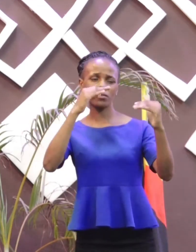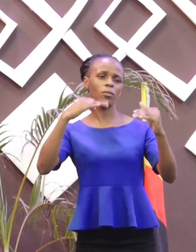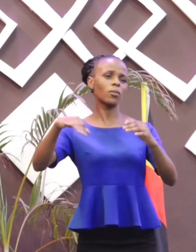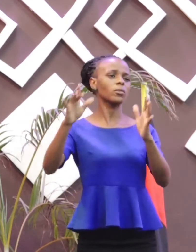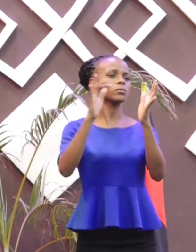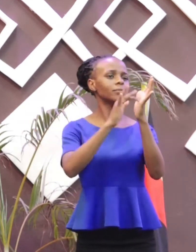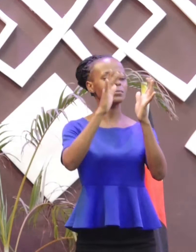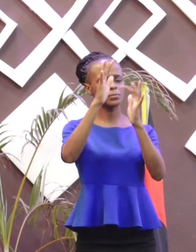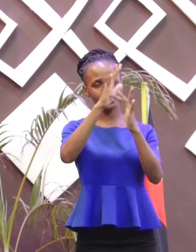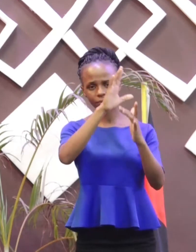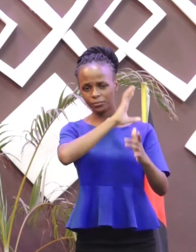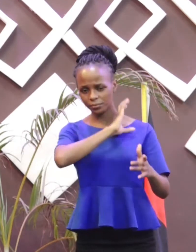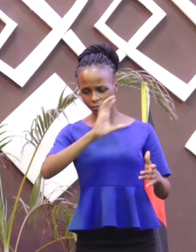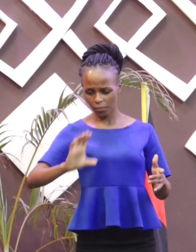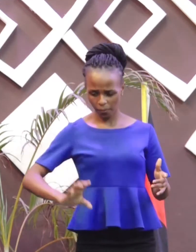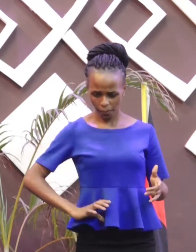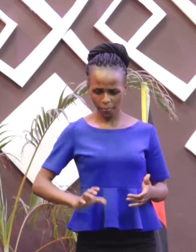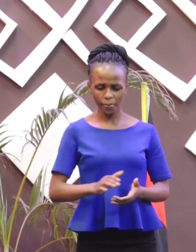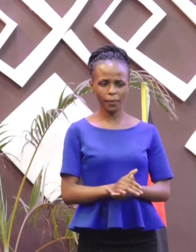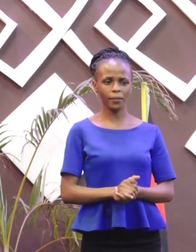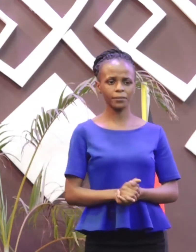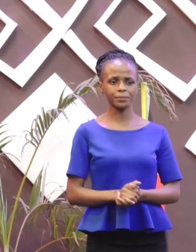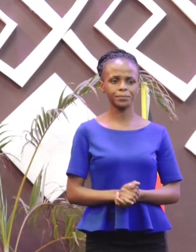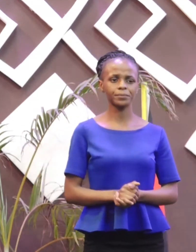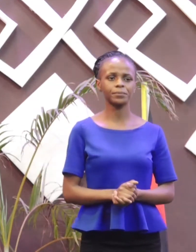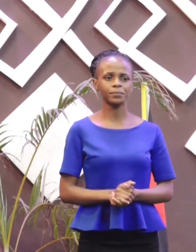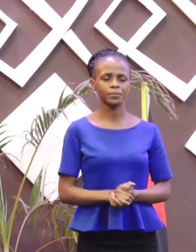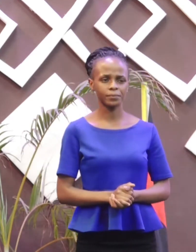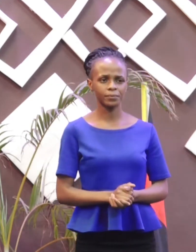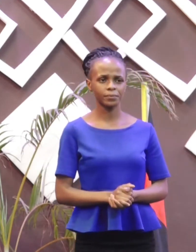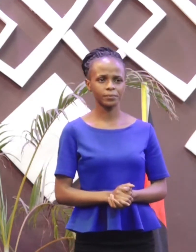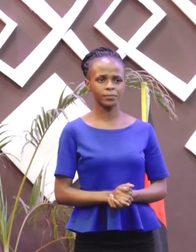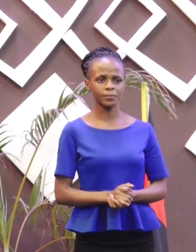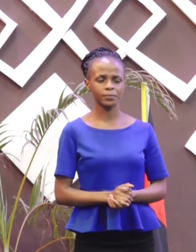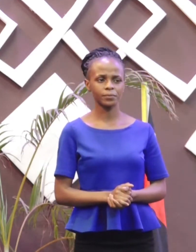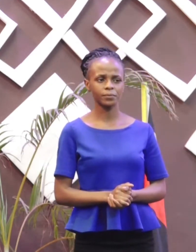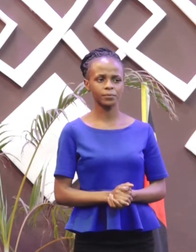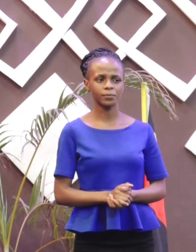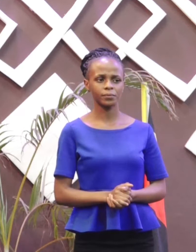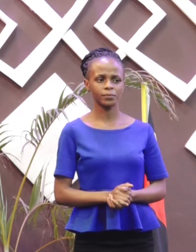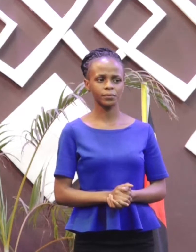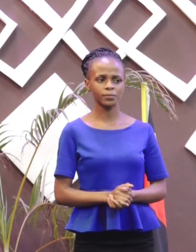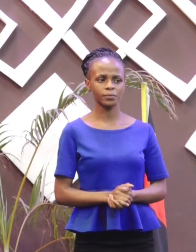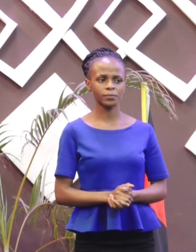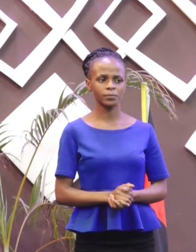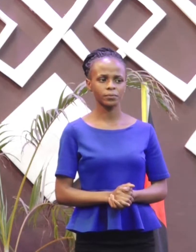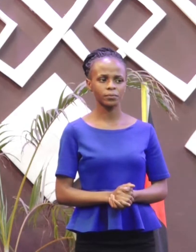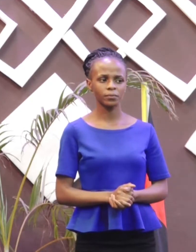alina okulaba nti kyonna kyakola oba kyonna kyayogera kirina engeri gye